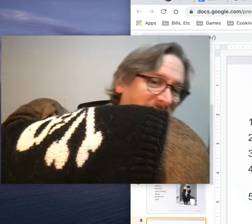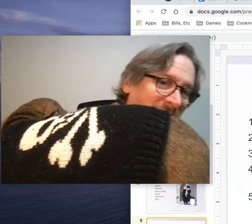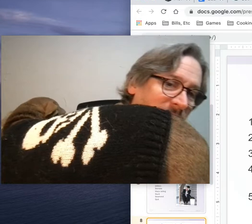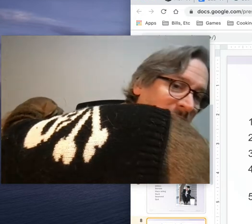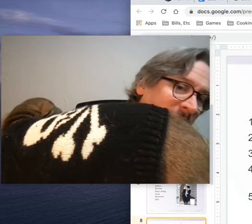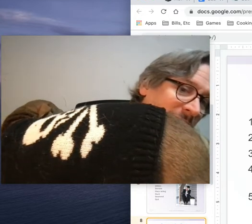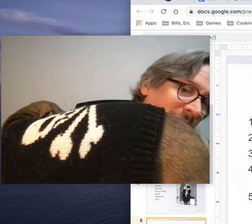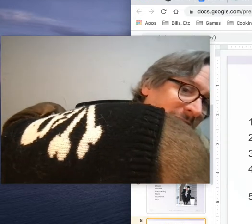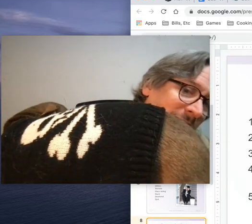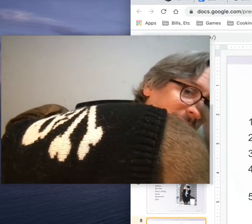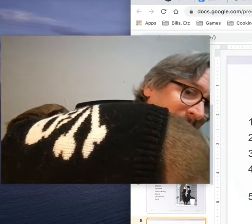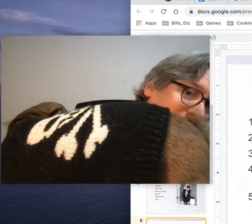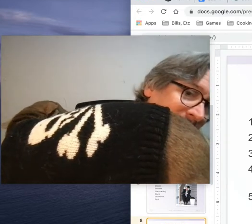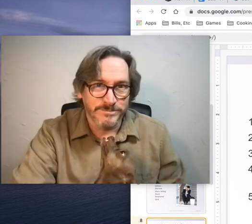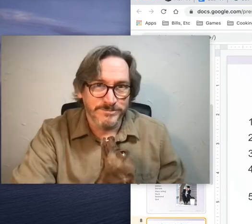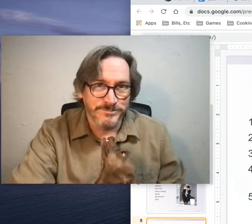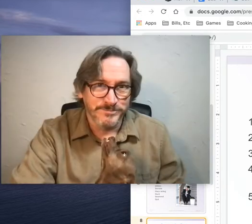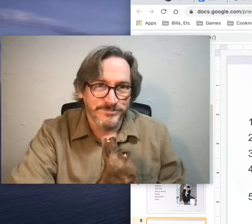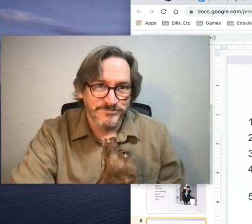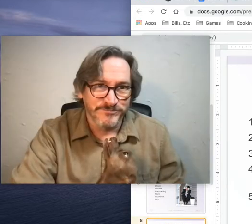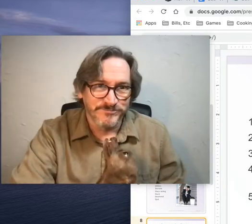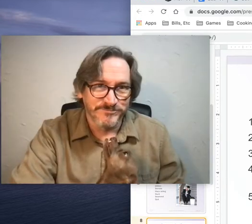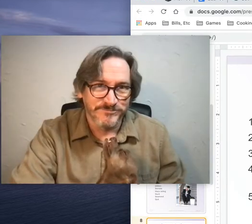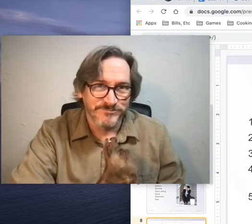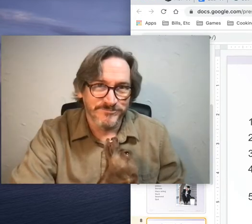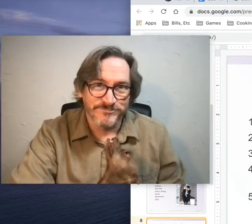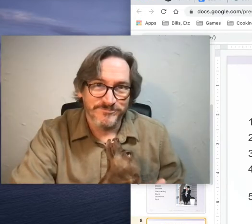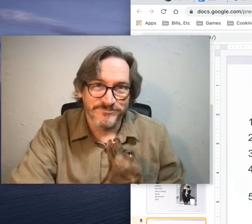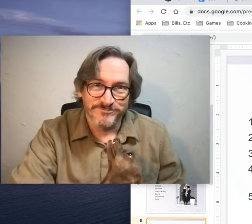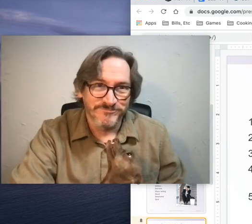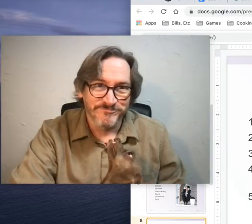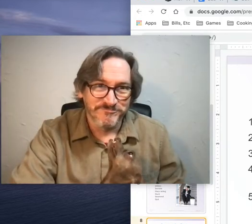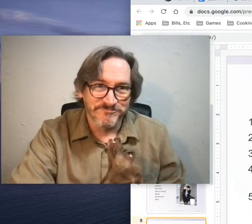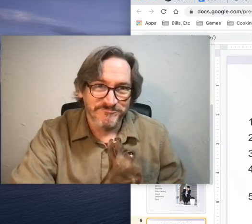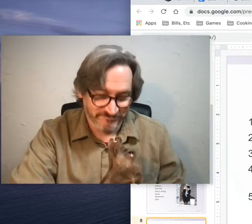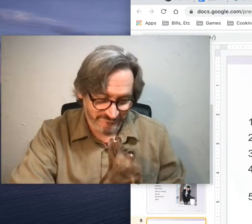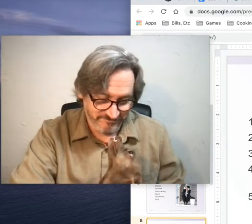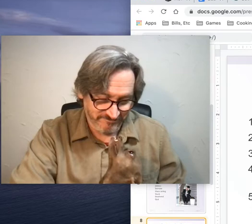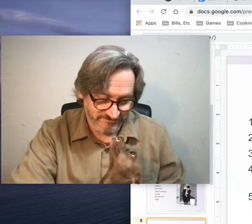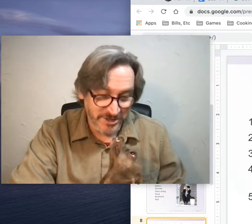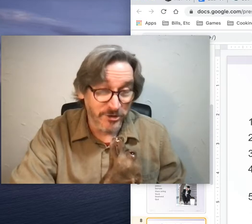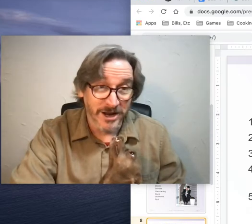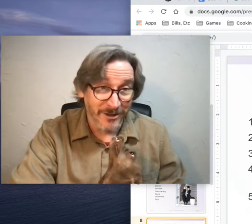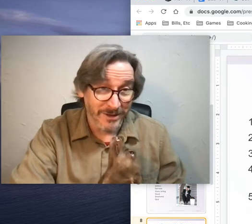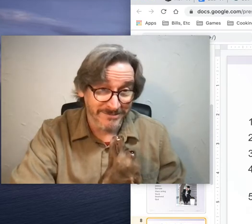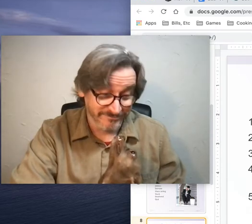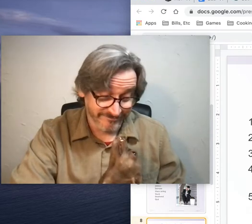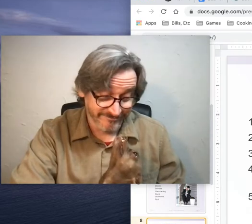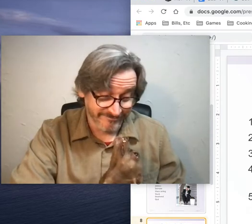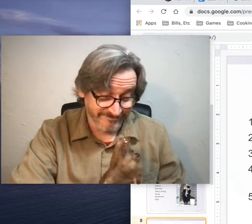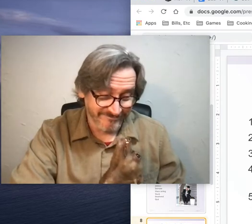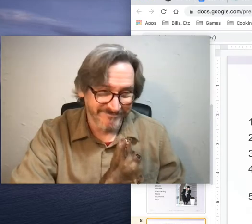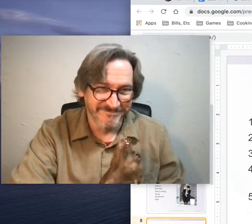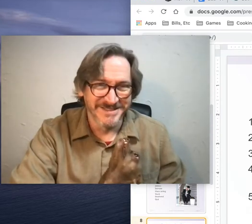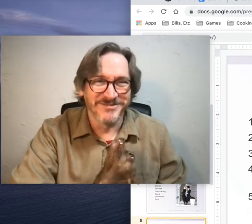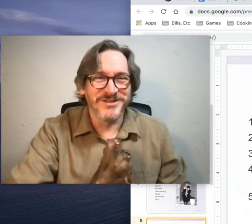Yes, hang on. You're not helping.